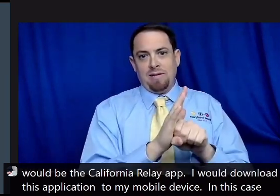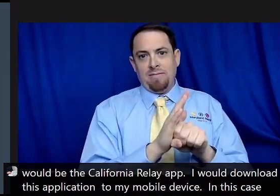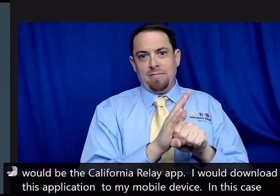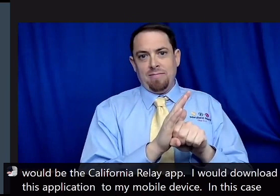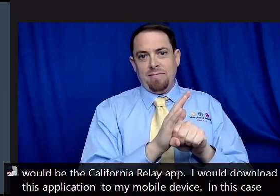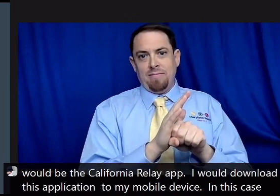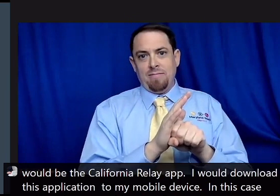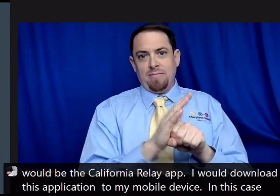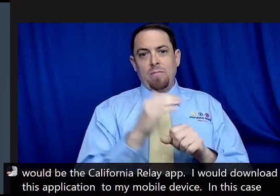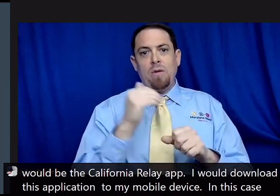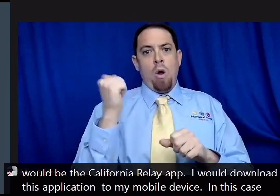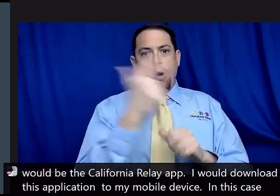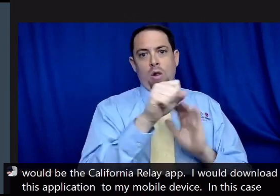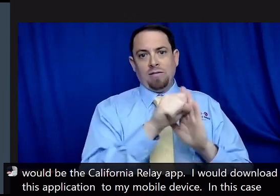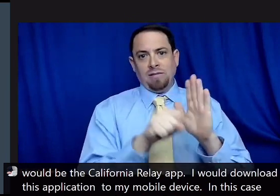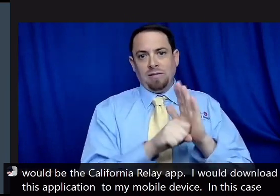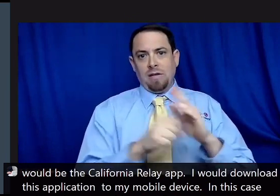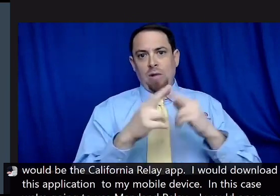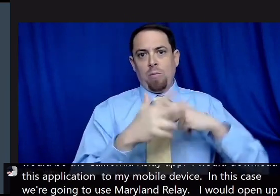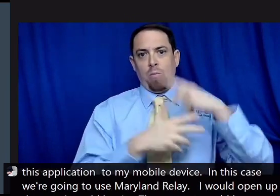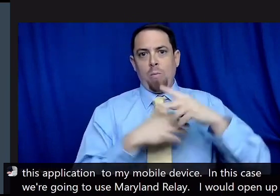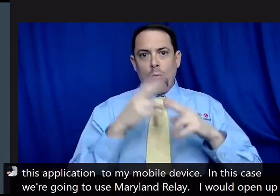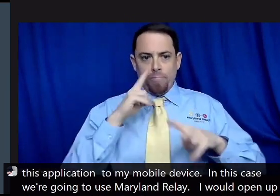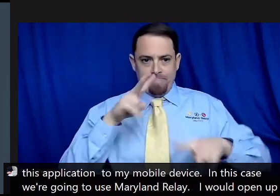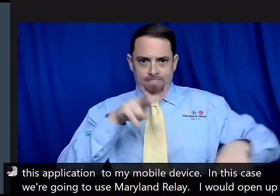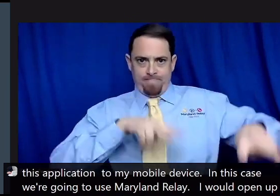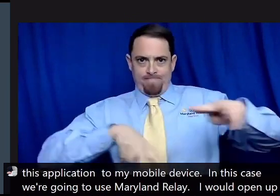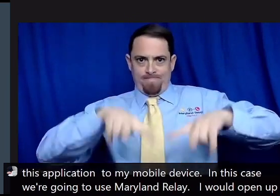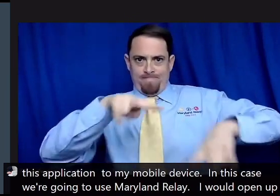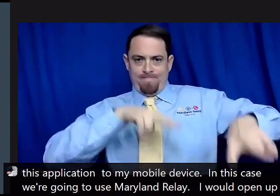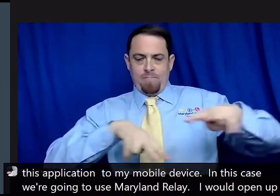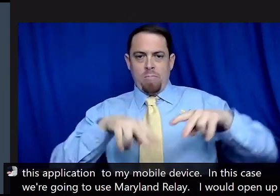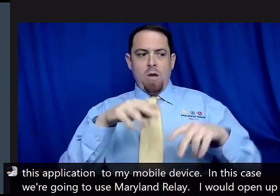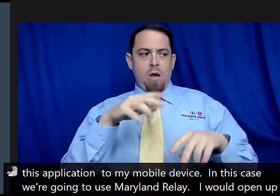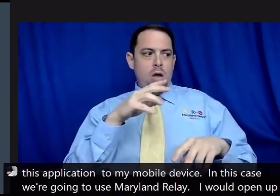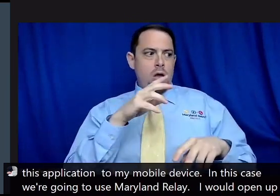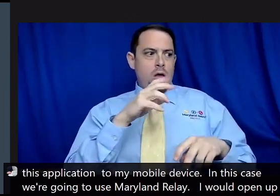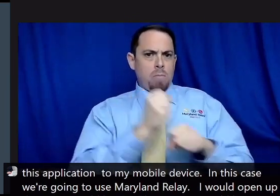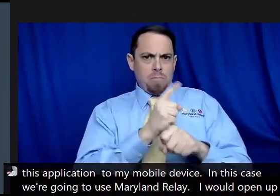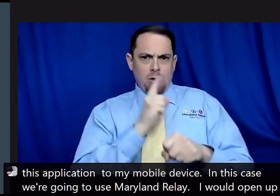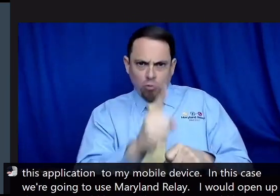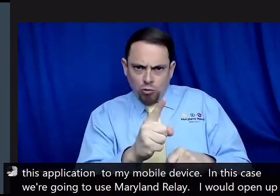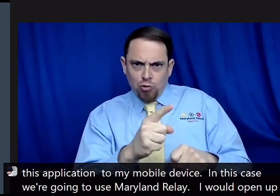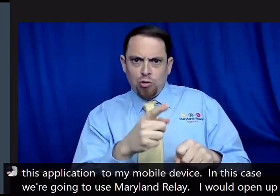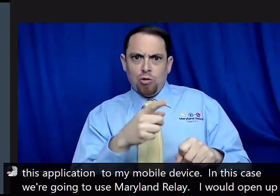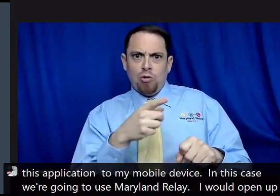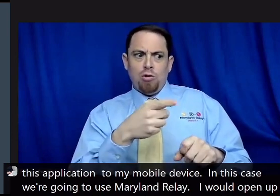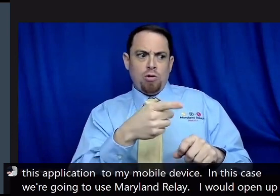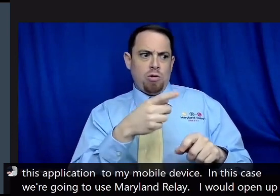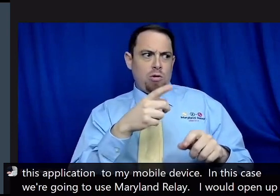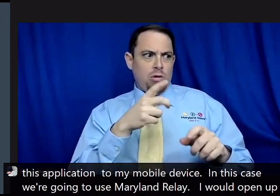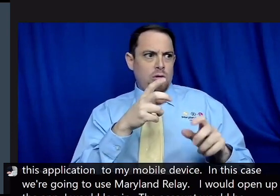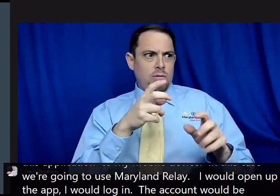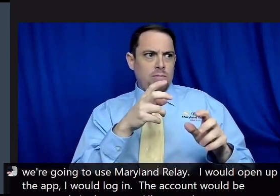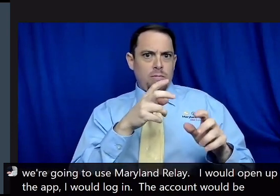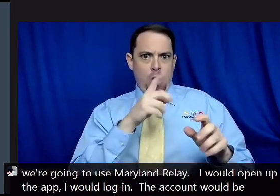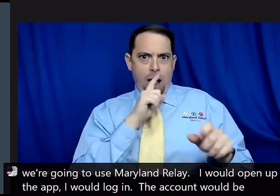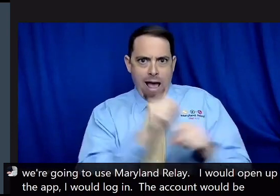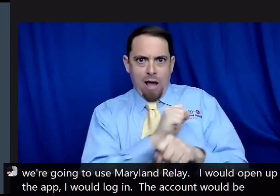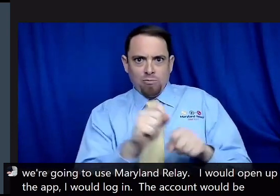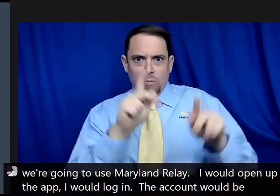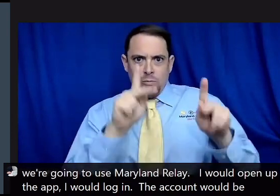The account would be generated via the state. Okay. All state relay programs would provide oversight for the accounts